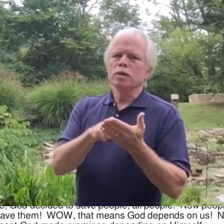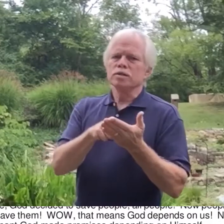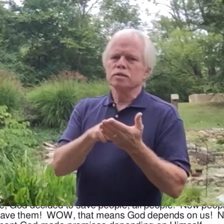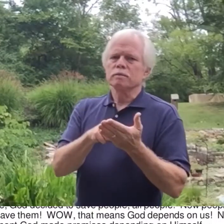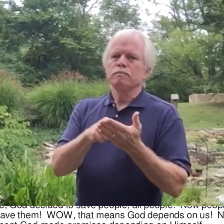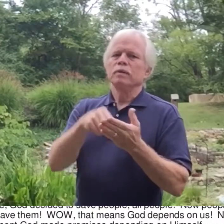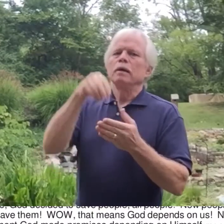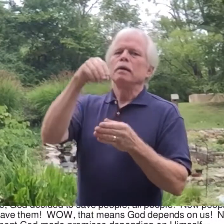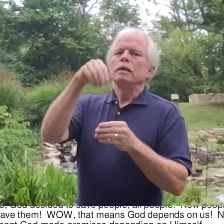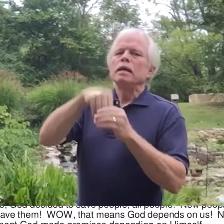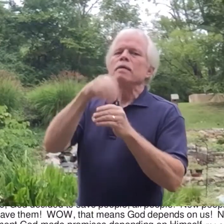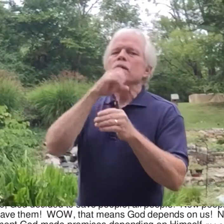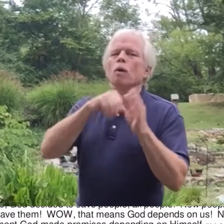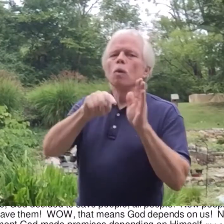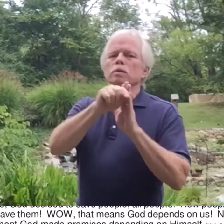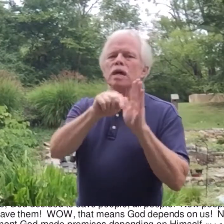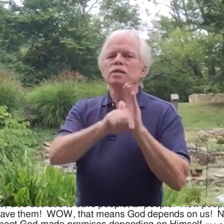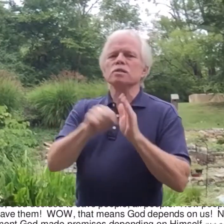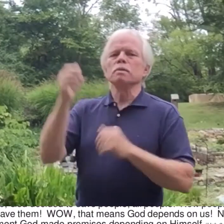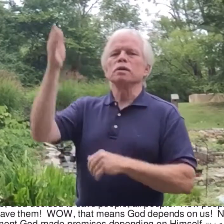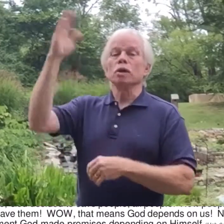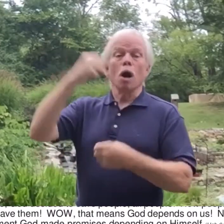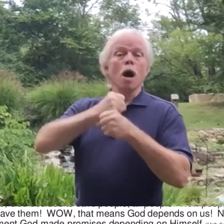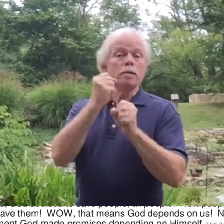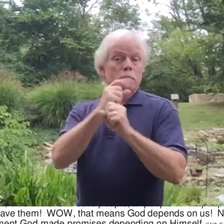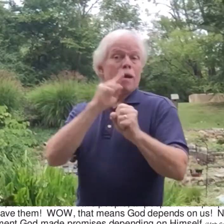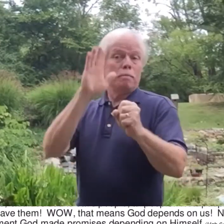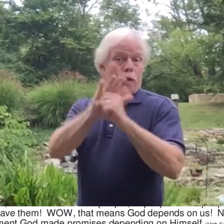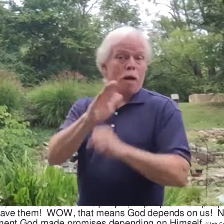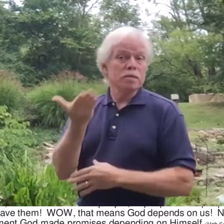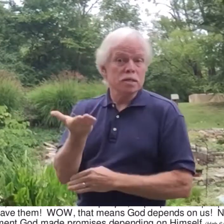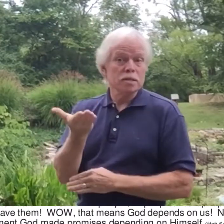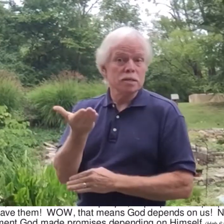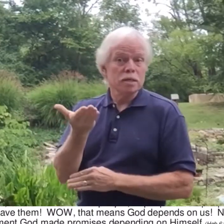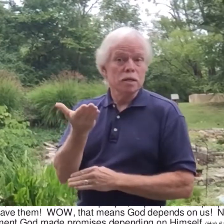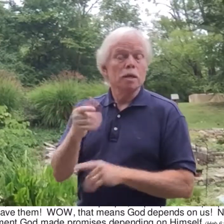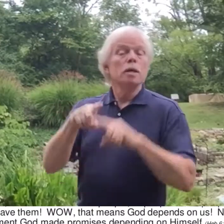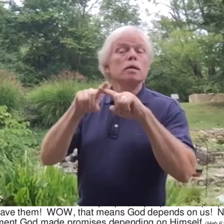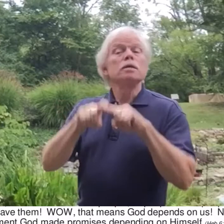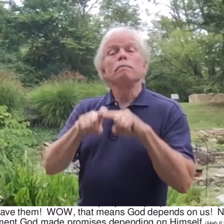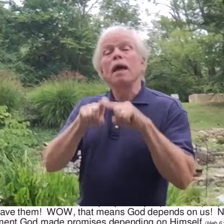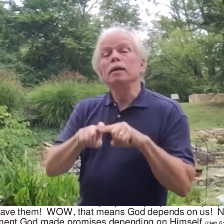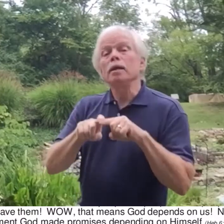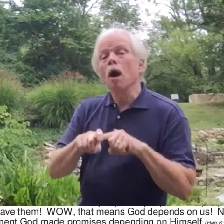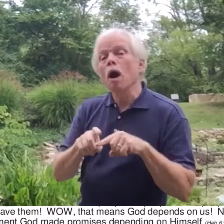Notice, in the Old Testament, God made promises depending on